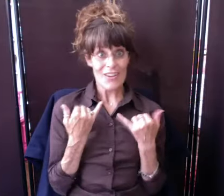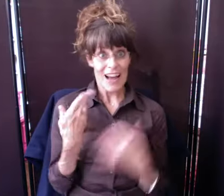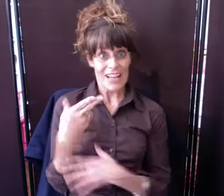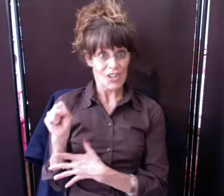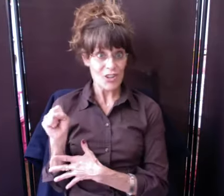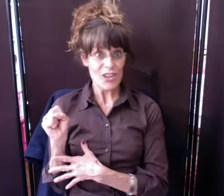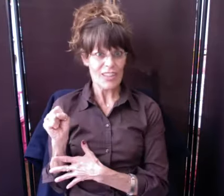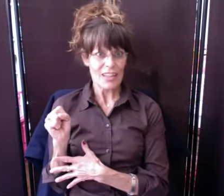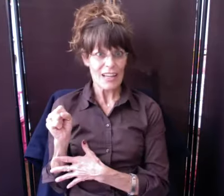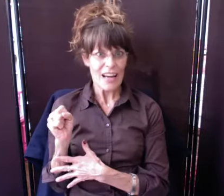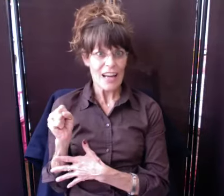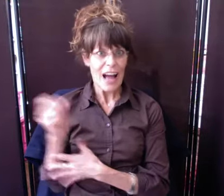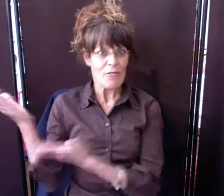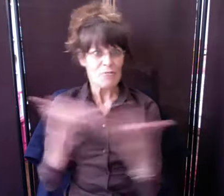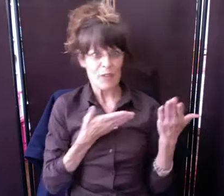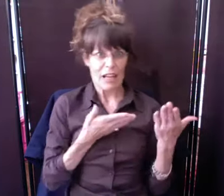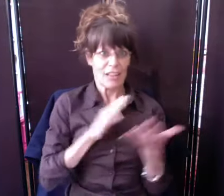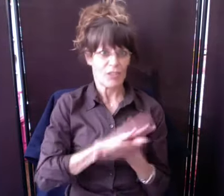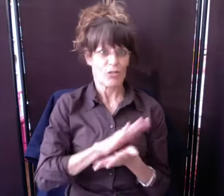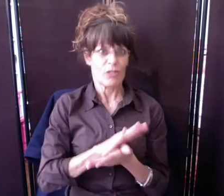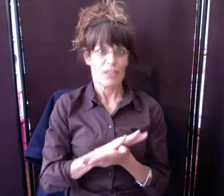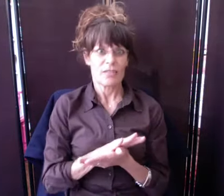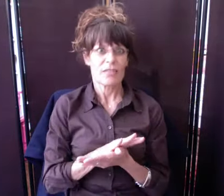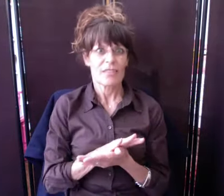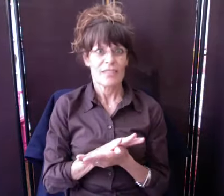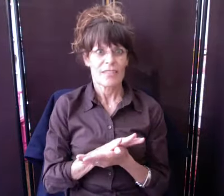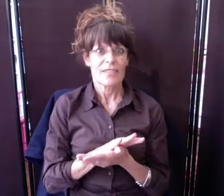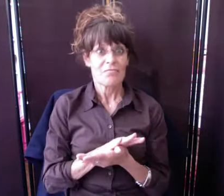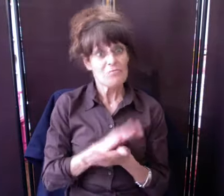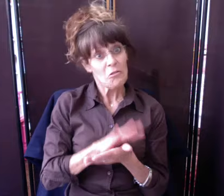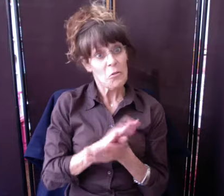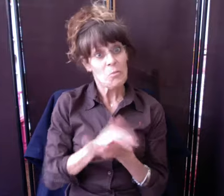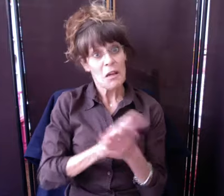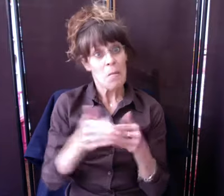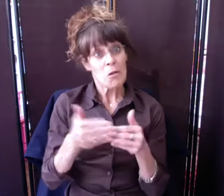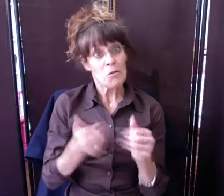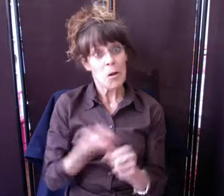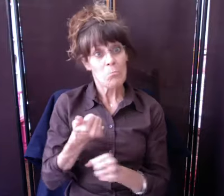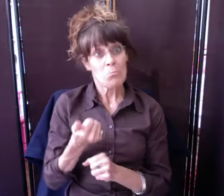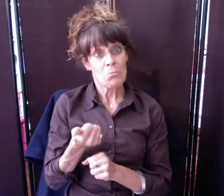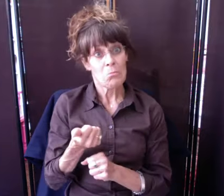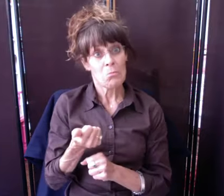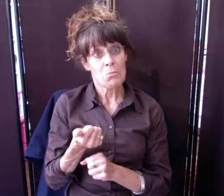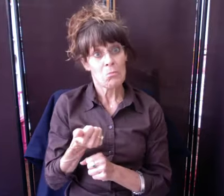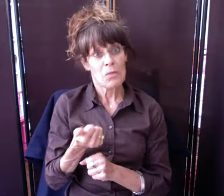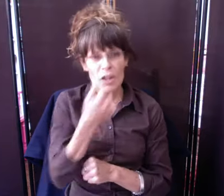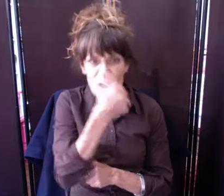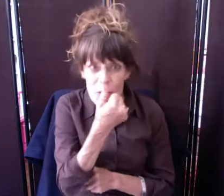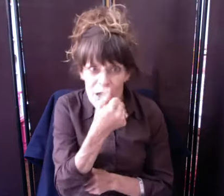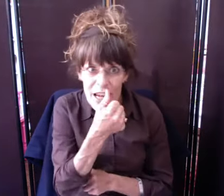to school. And so I'm bringing alcohol to school, and it makes school a lot easier. I'm doing a little bit of cocaine, but not a lot because it's too